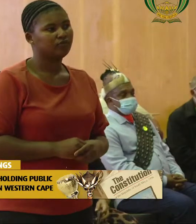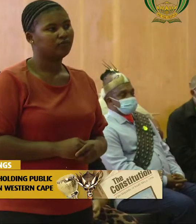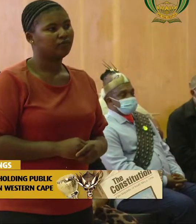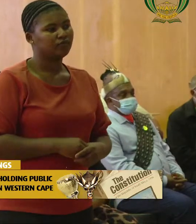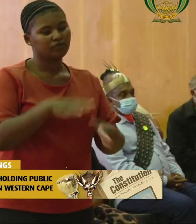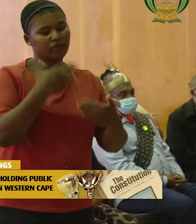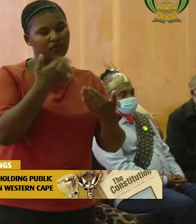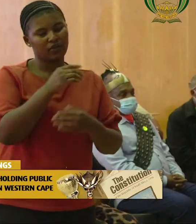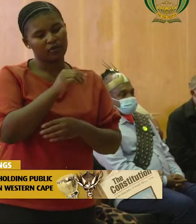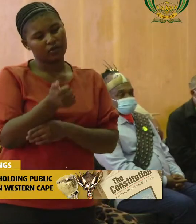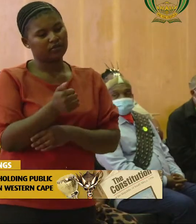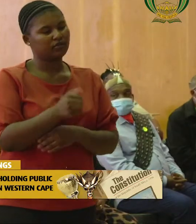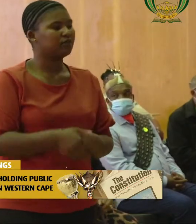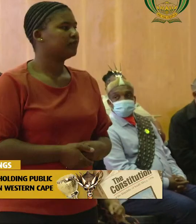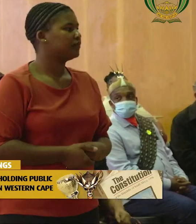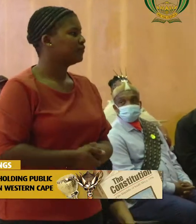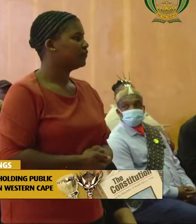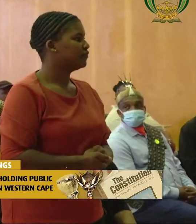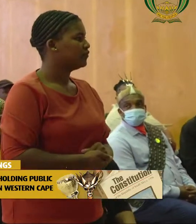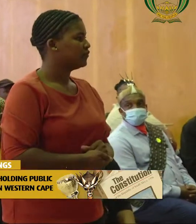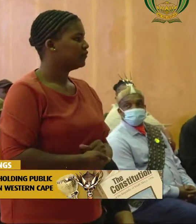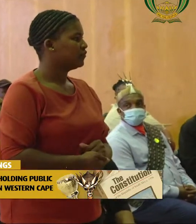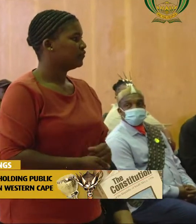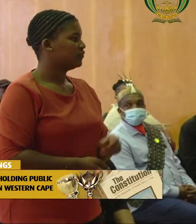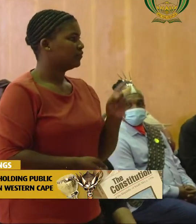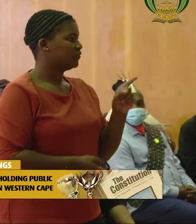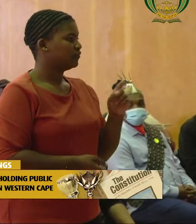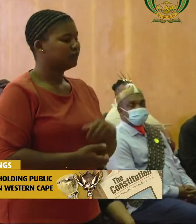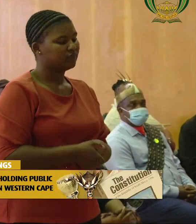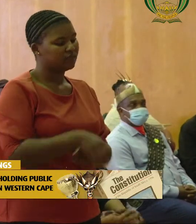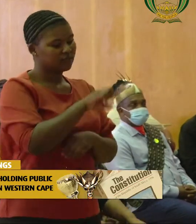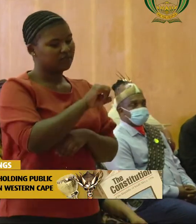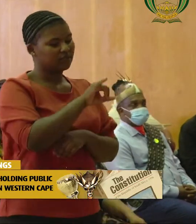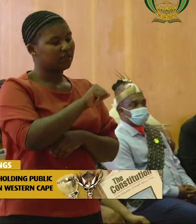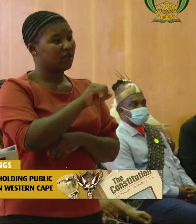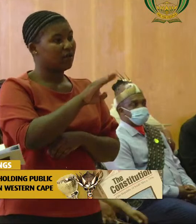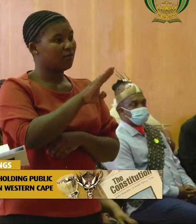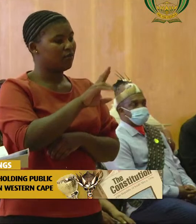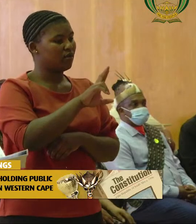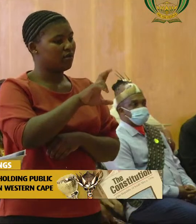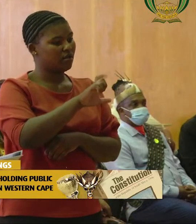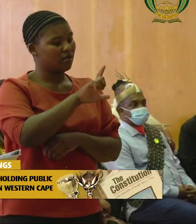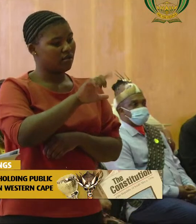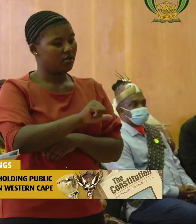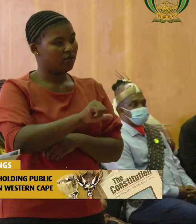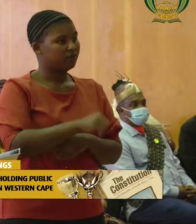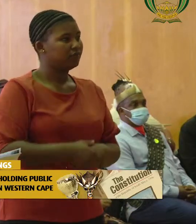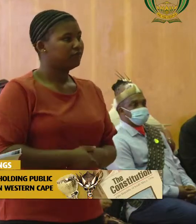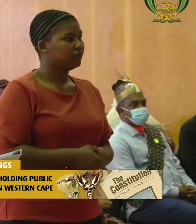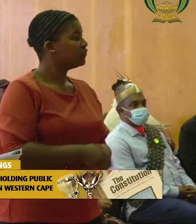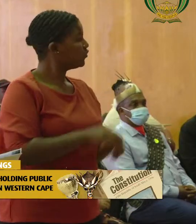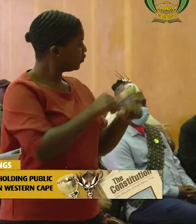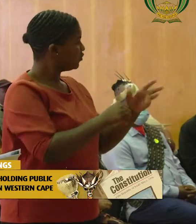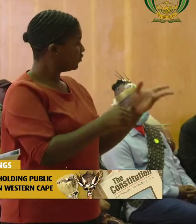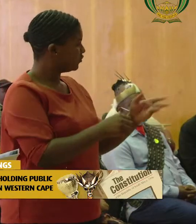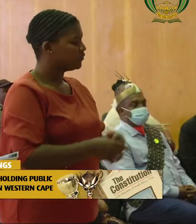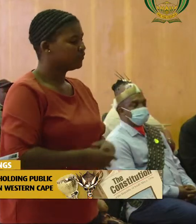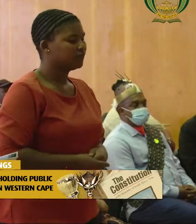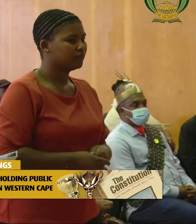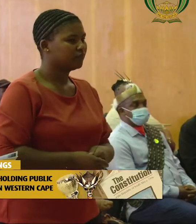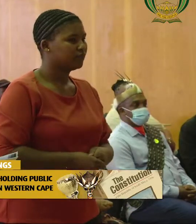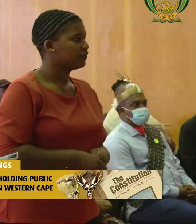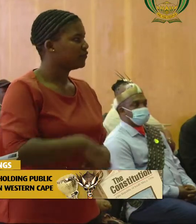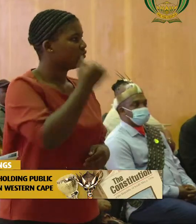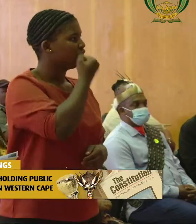Thank you. Next. Sithethe sisuka kule ndawo uSiyabulela. No, So- proceed. No, proceed. You're right.